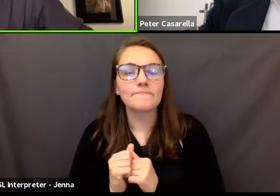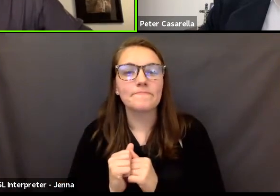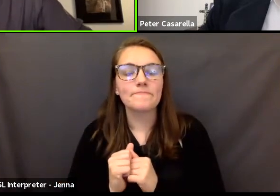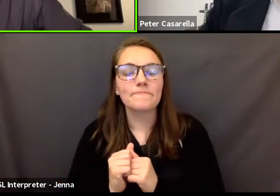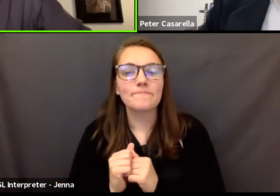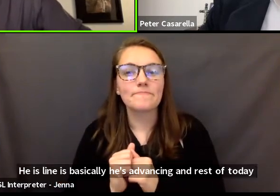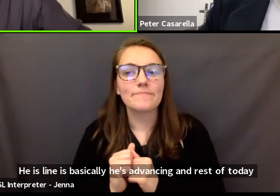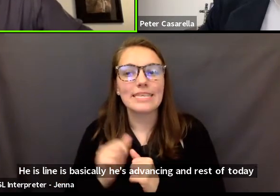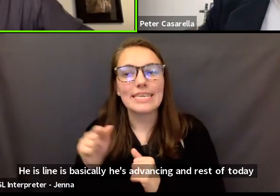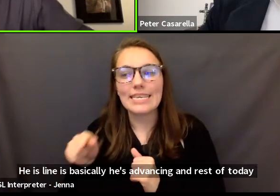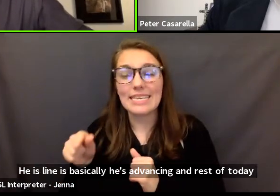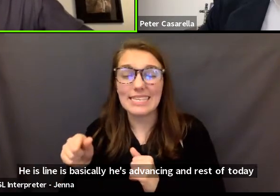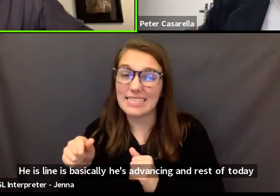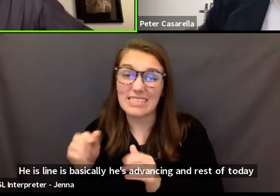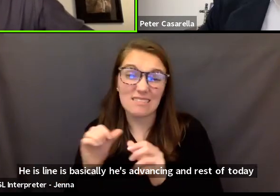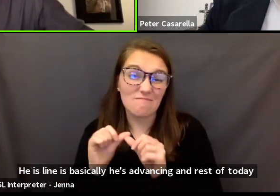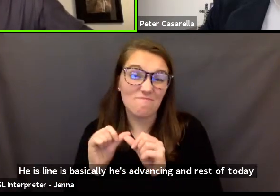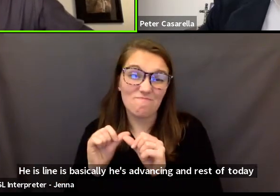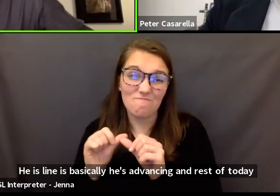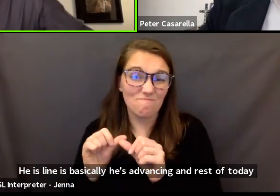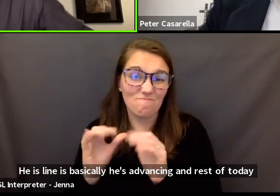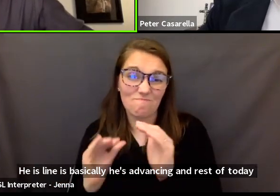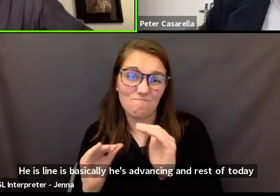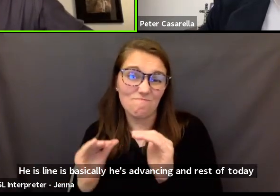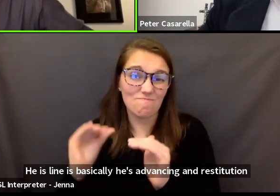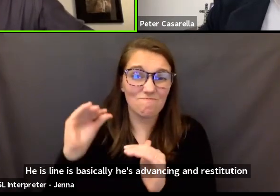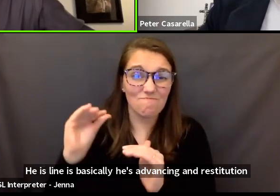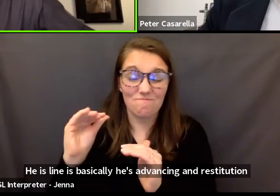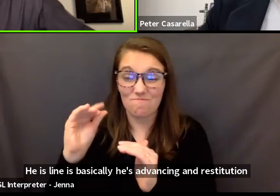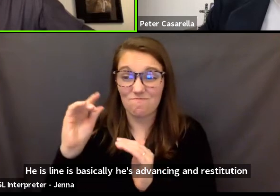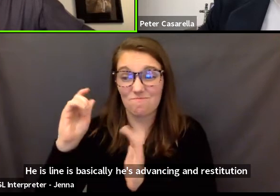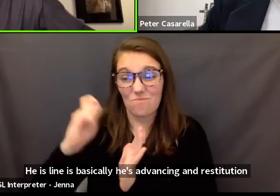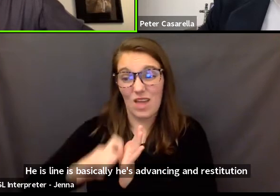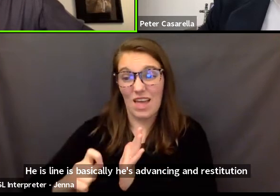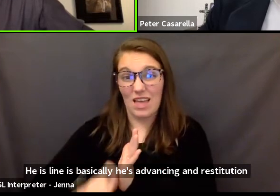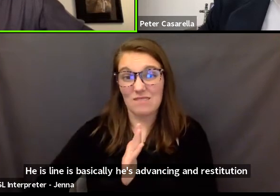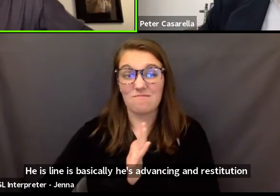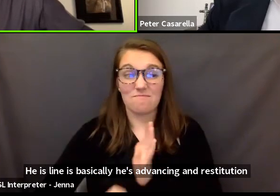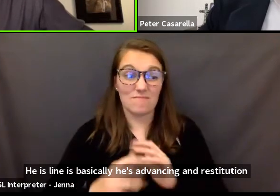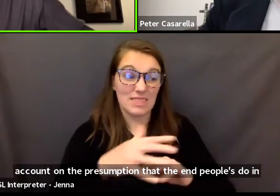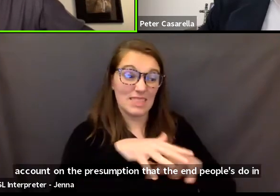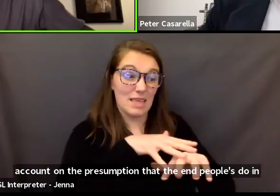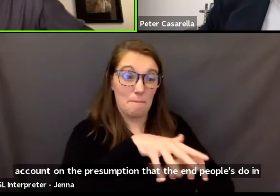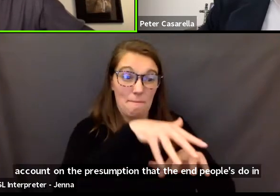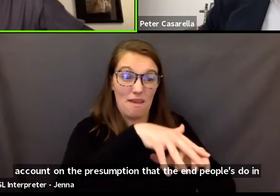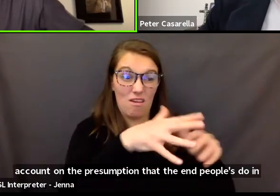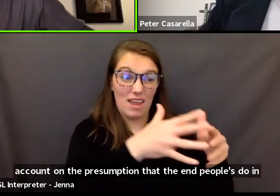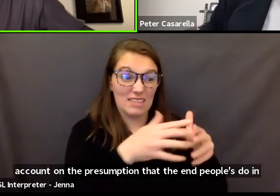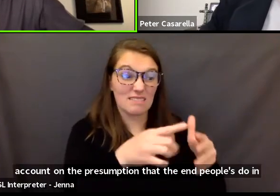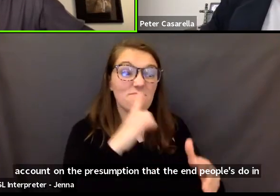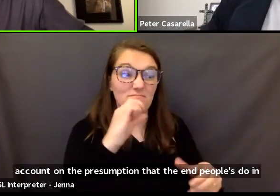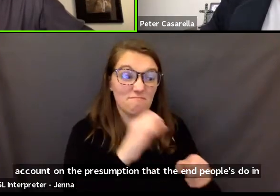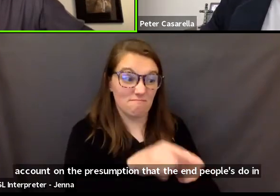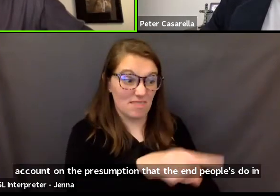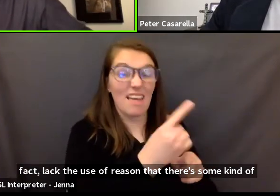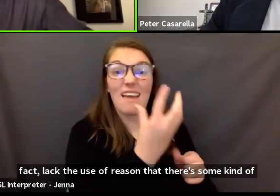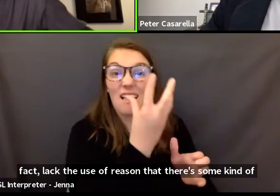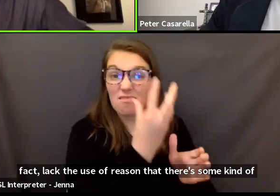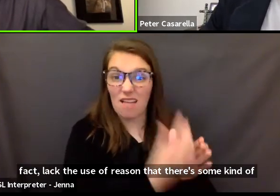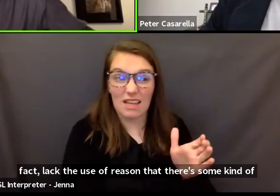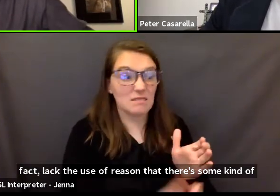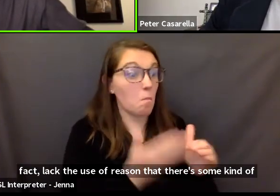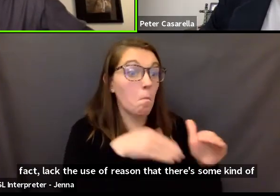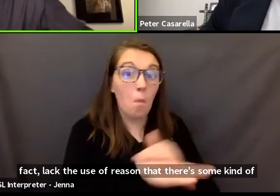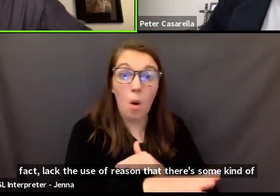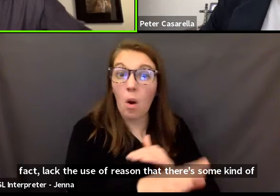an Aristotelian account on the presumption that the Amerindian peoples do in fact lack the use of reason, that there's some kind of congenital